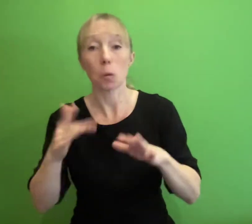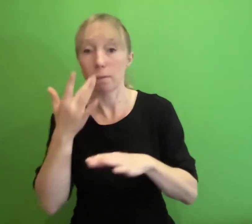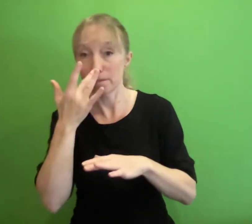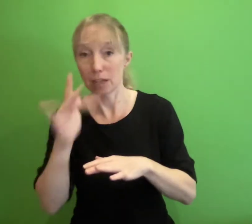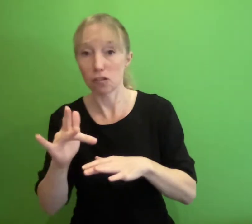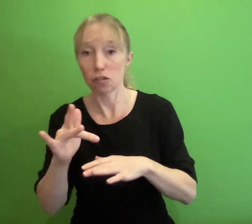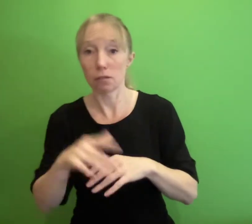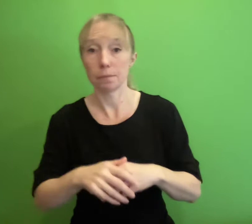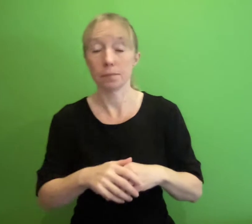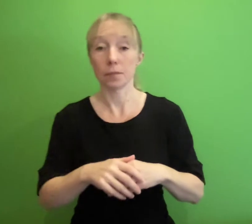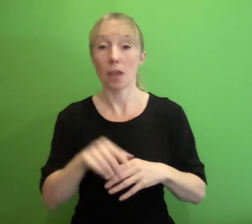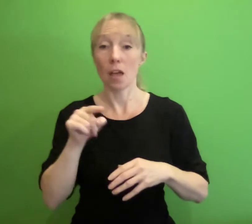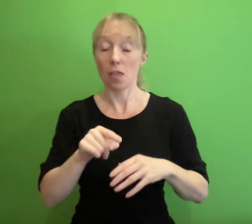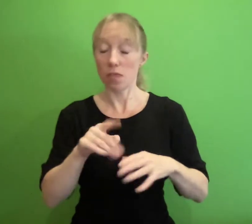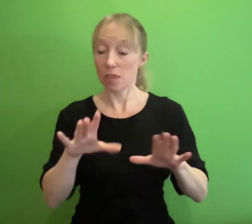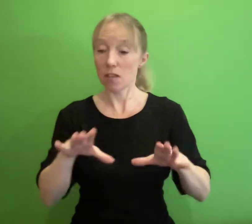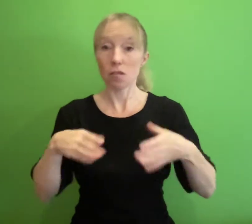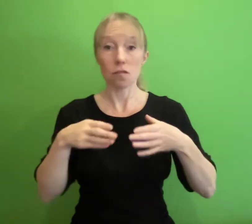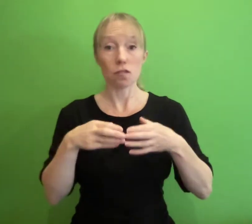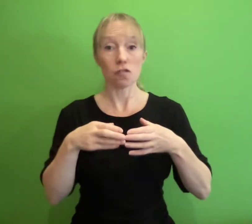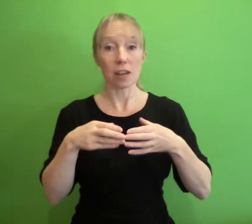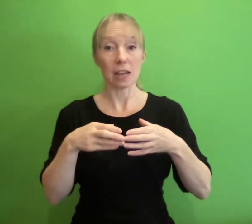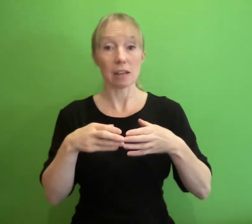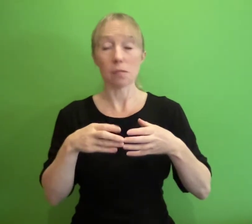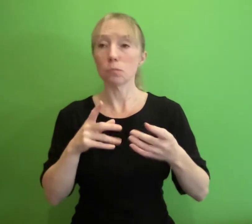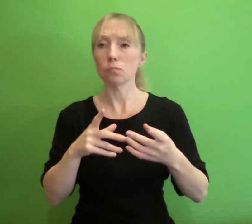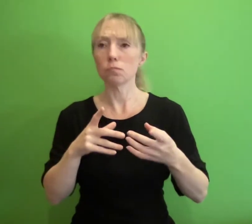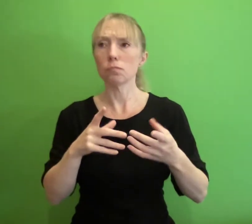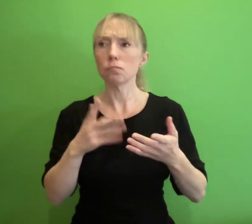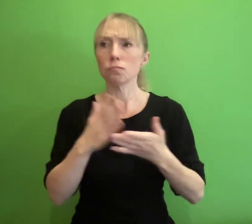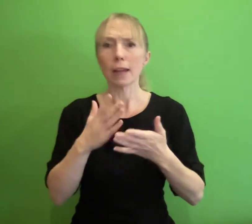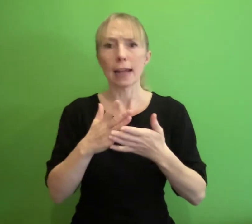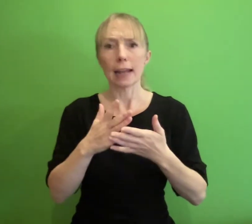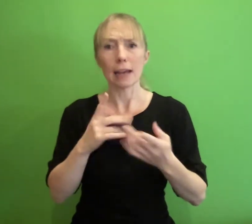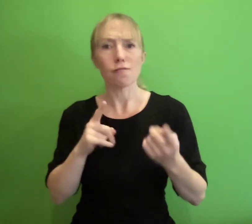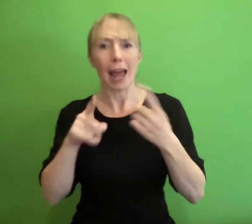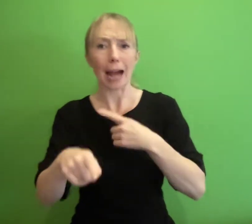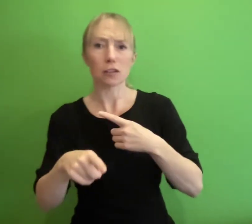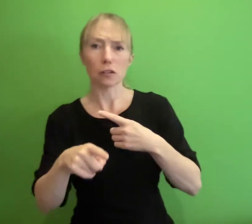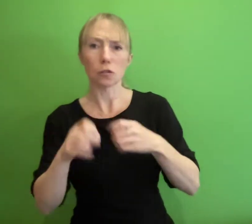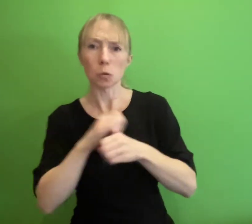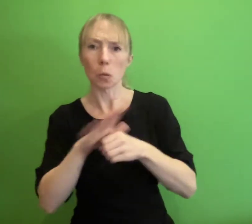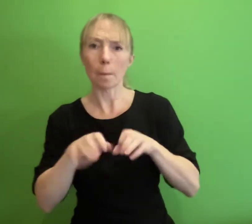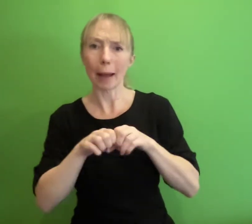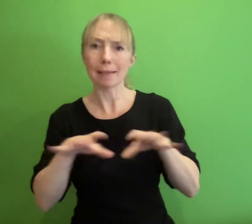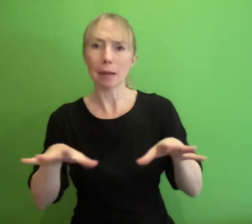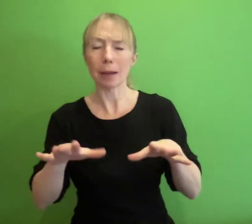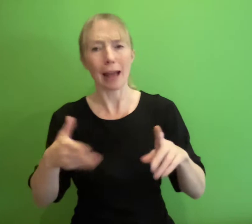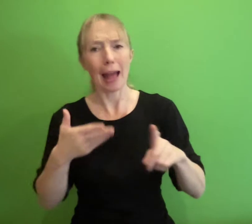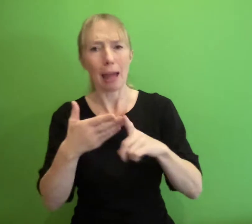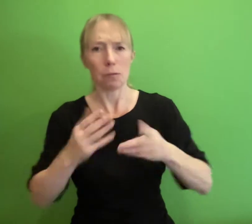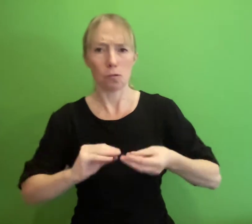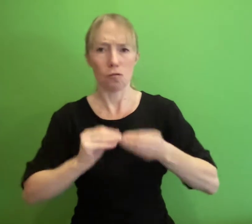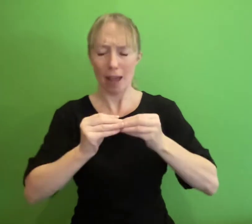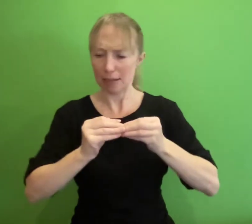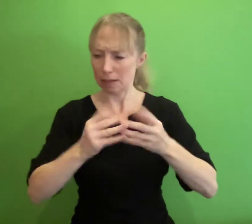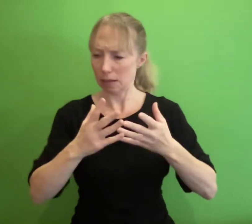This retreat was a response to the pandemic and aimed to create a space that centred deaf and disabled people.